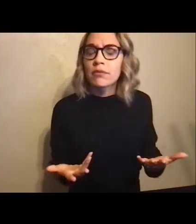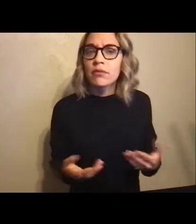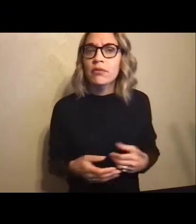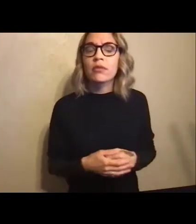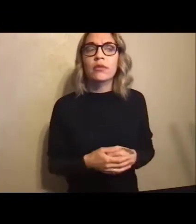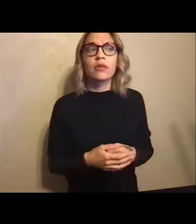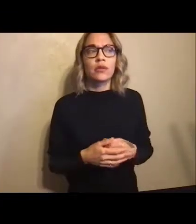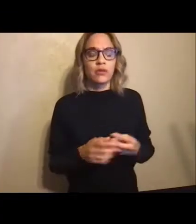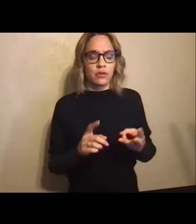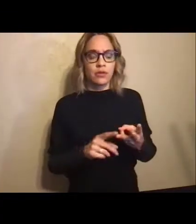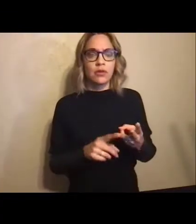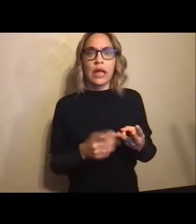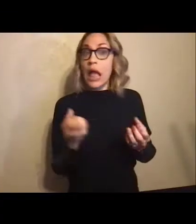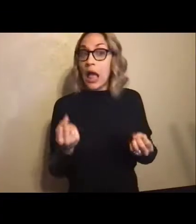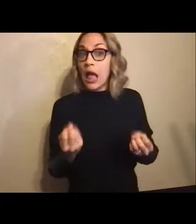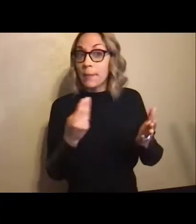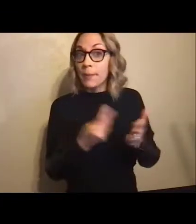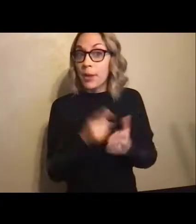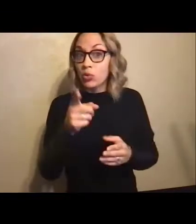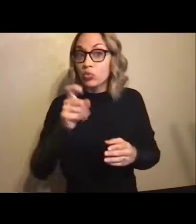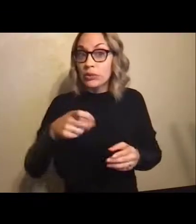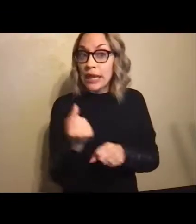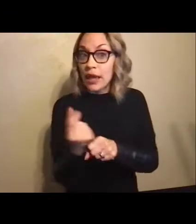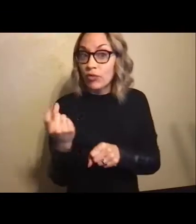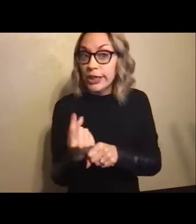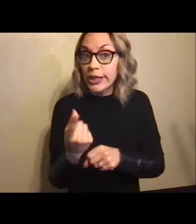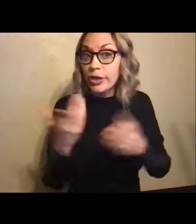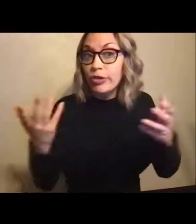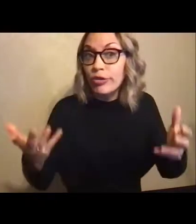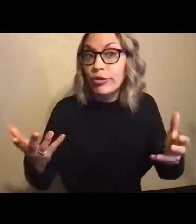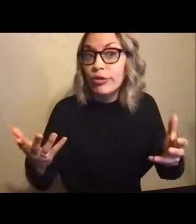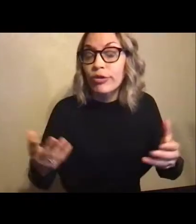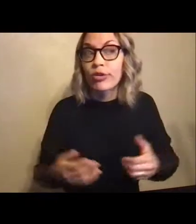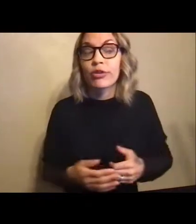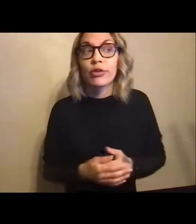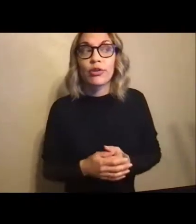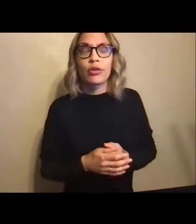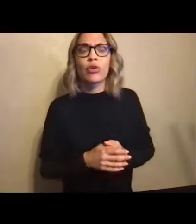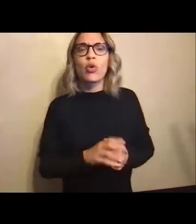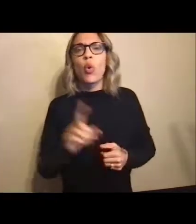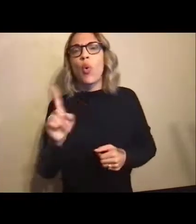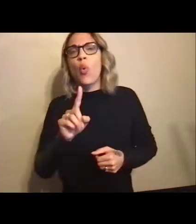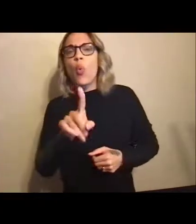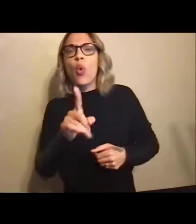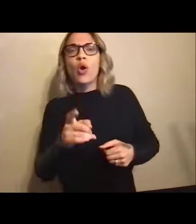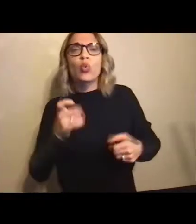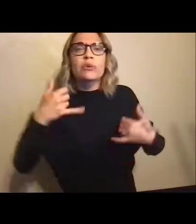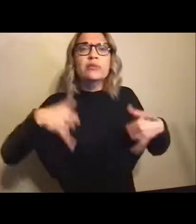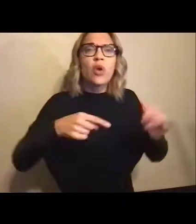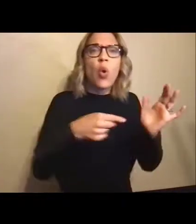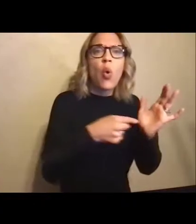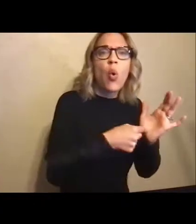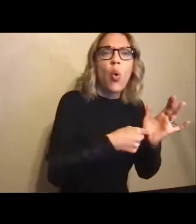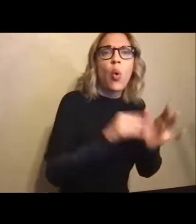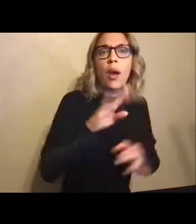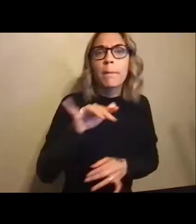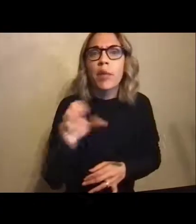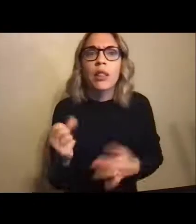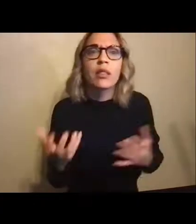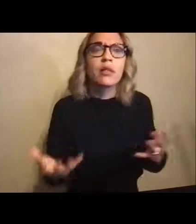and how much money they want to have at retirement. How much money will they need annually?